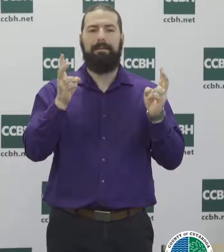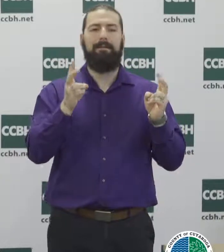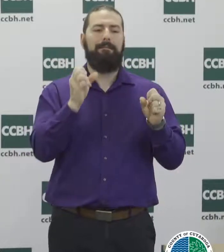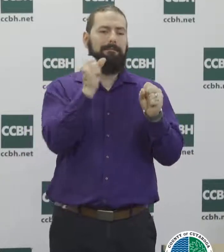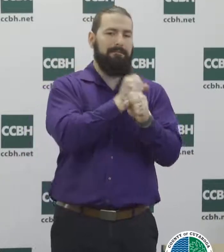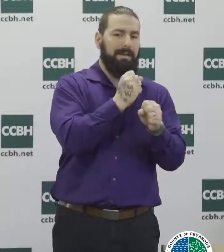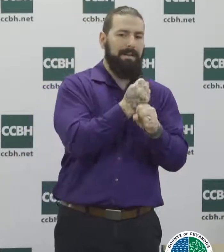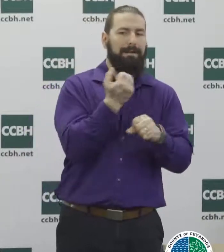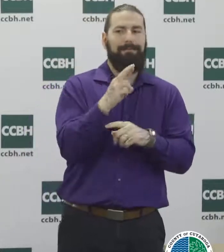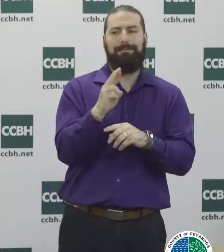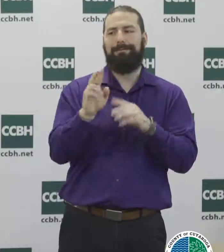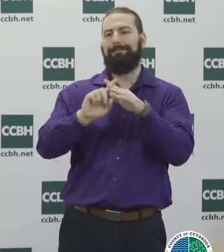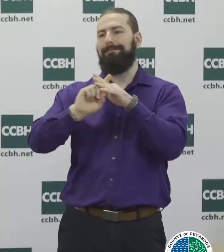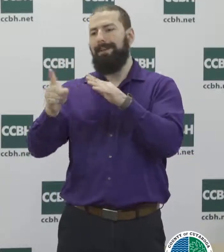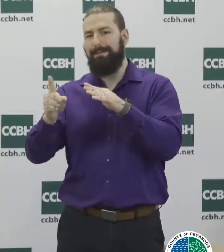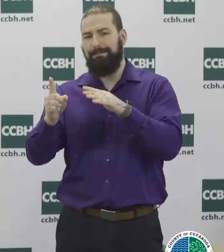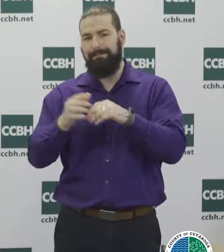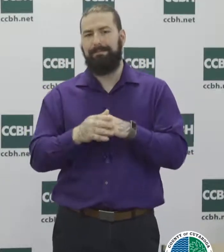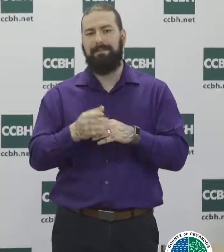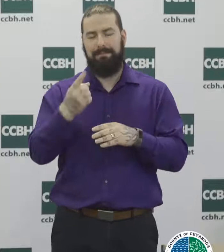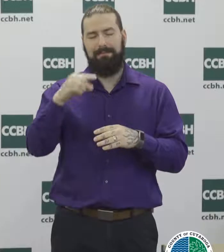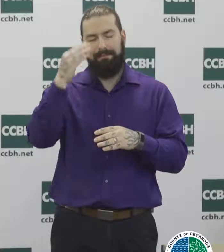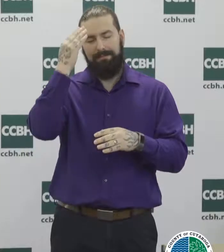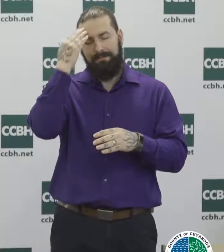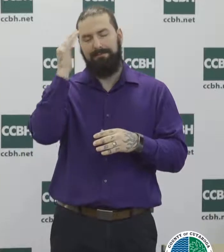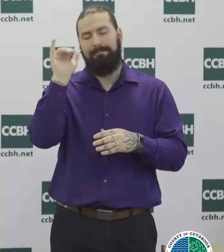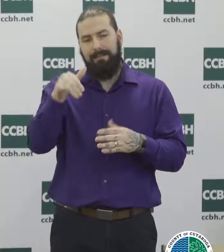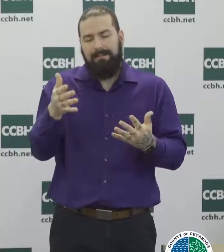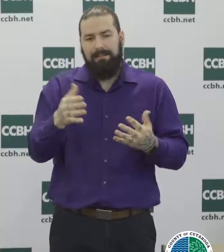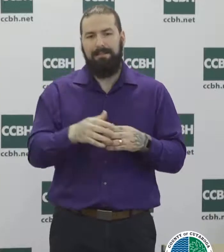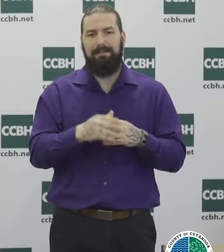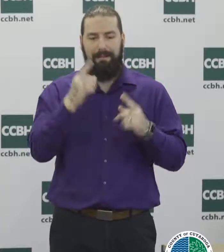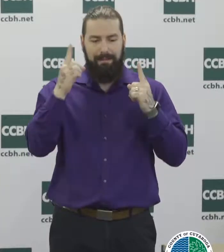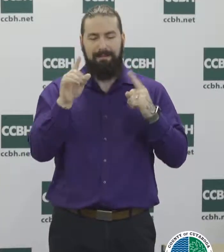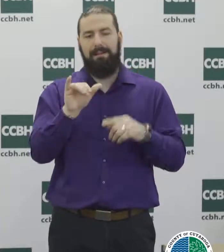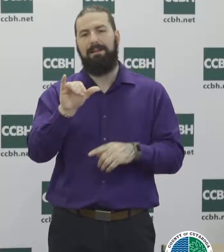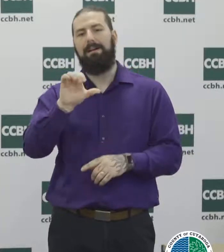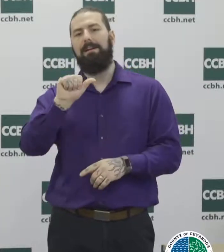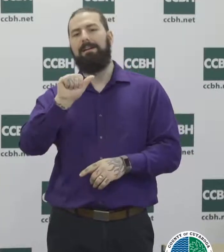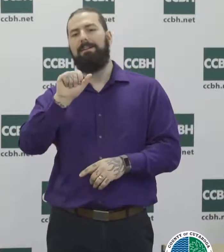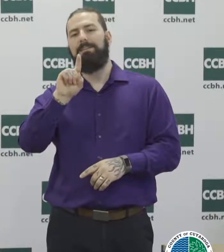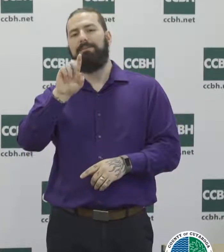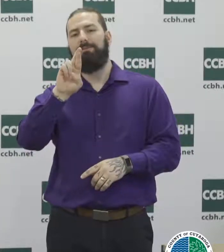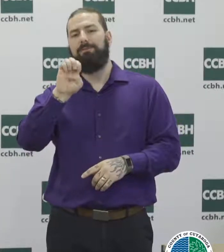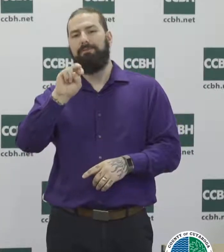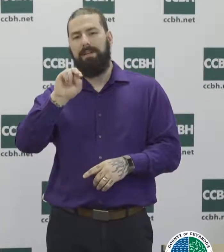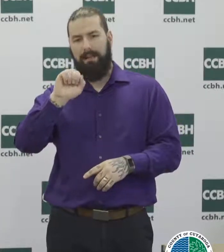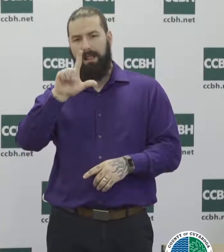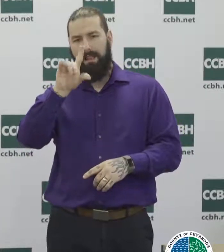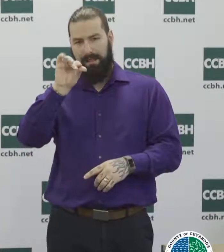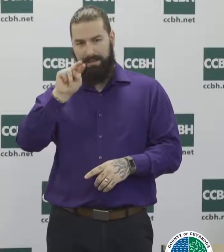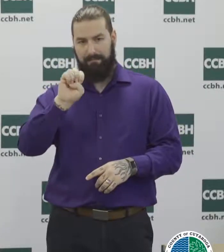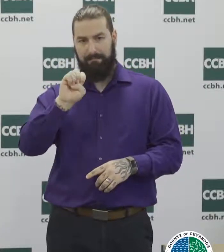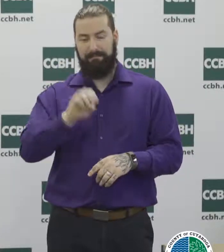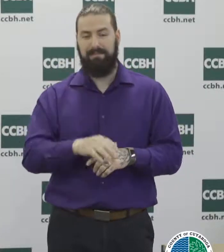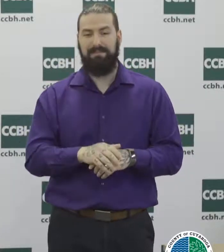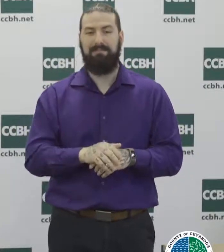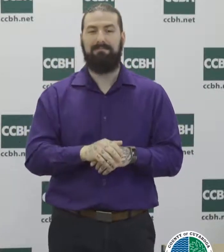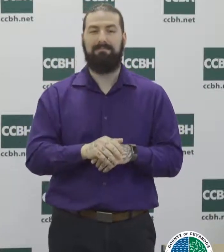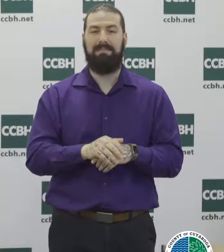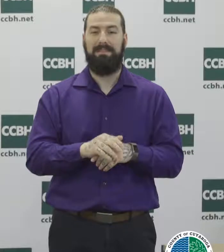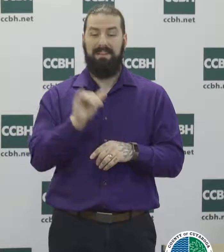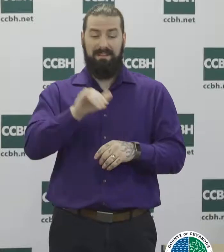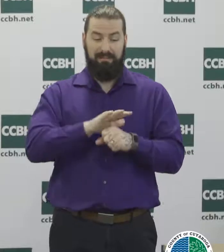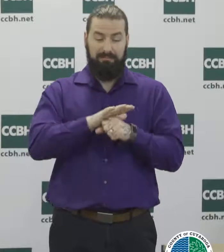pretty used to hearing that, and we think of that about adrenaline commonly. During that stress